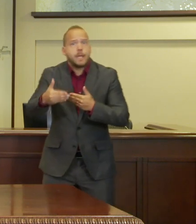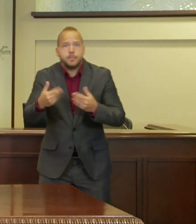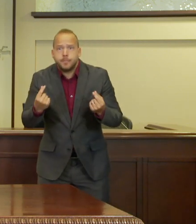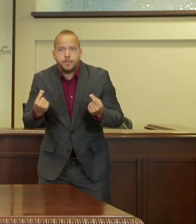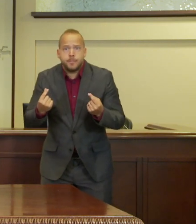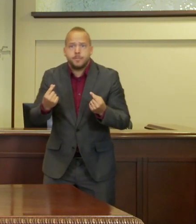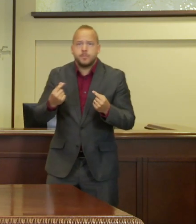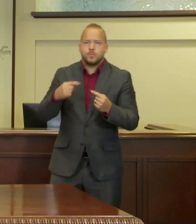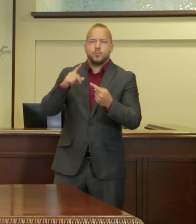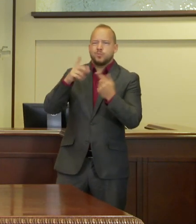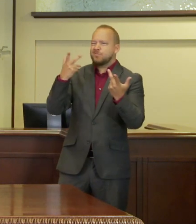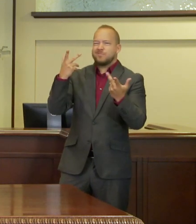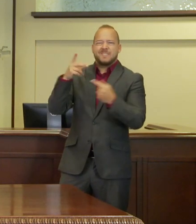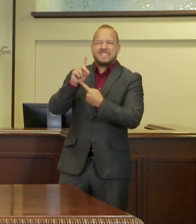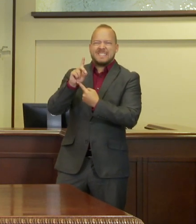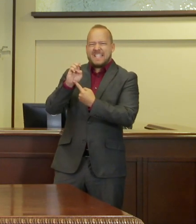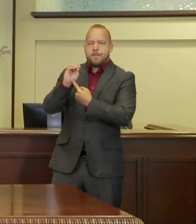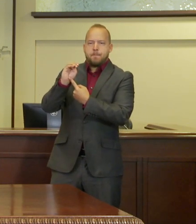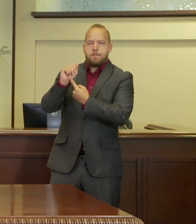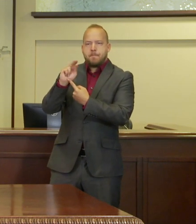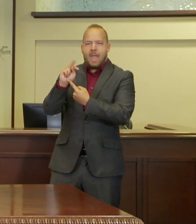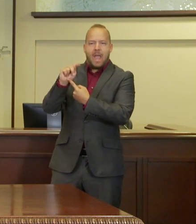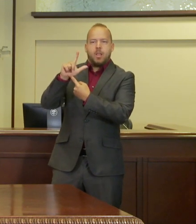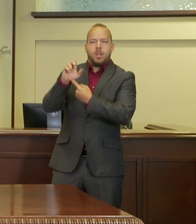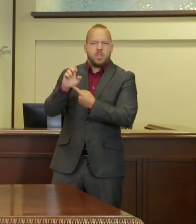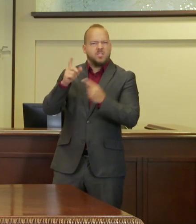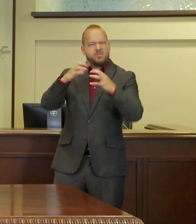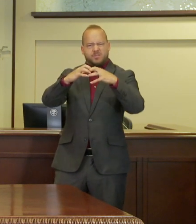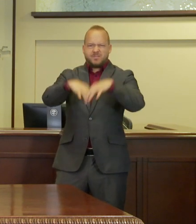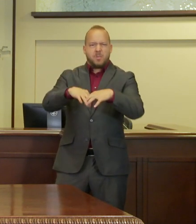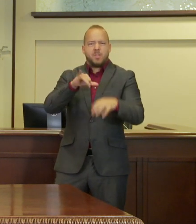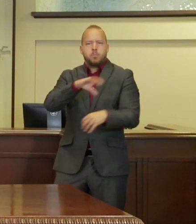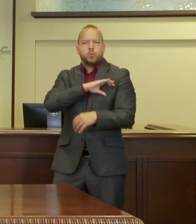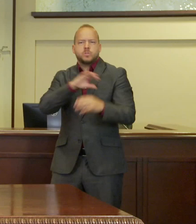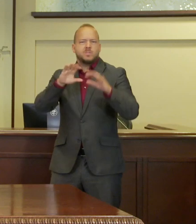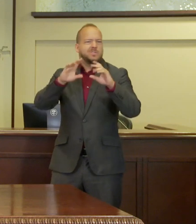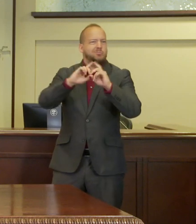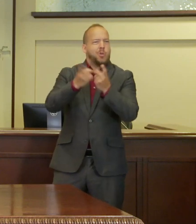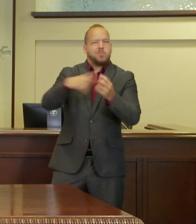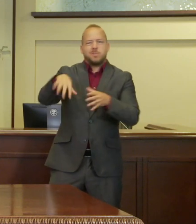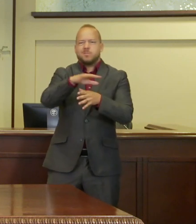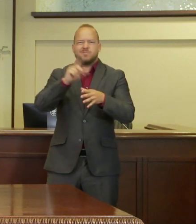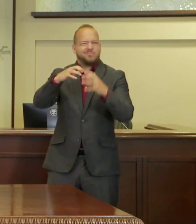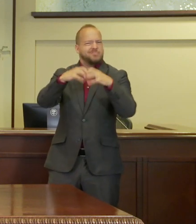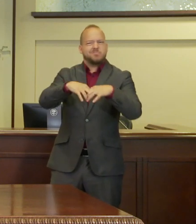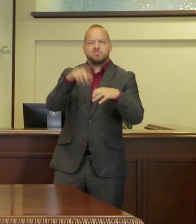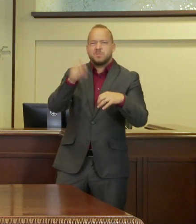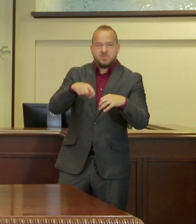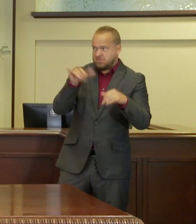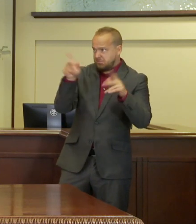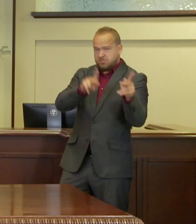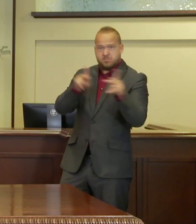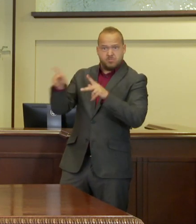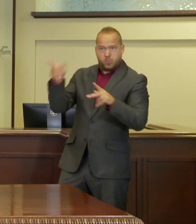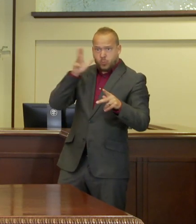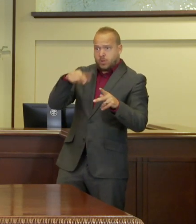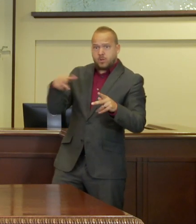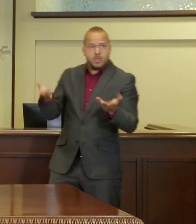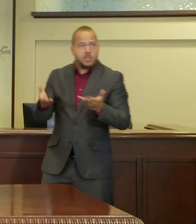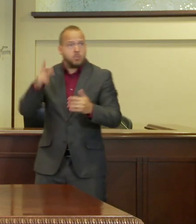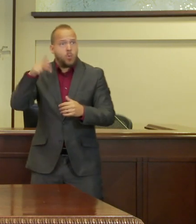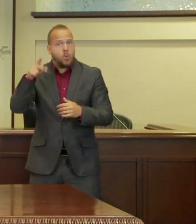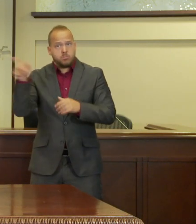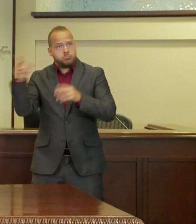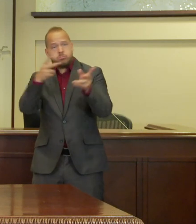by issuing a restraining order on the police there. Will you take a similar measure here in Portland and dismantle the